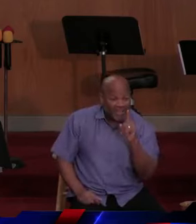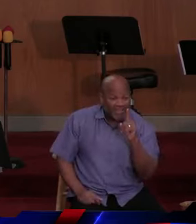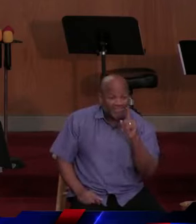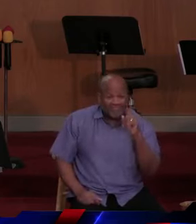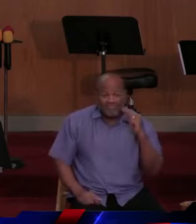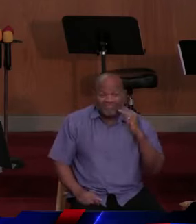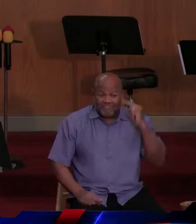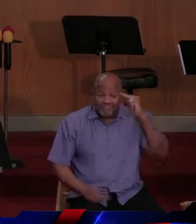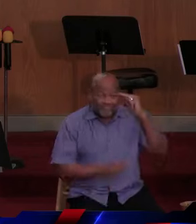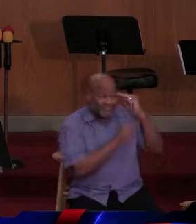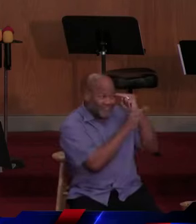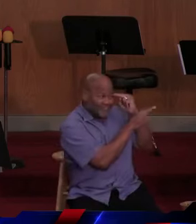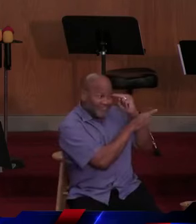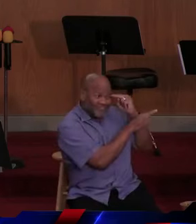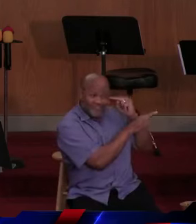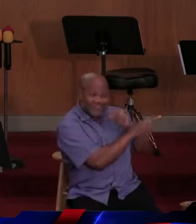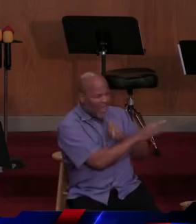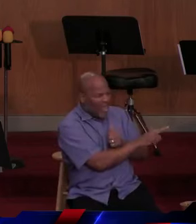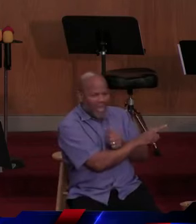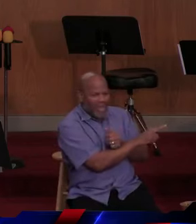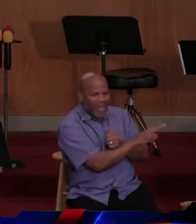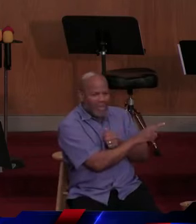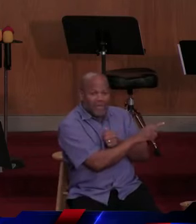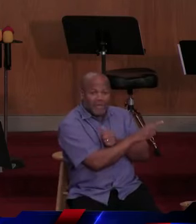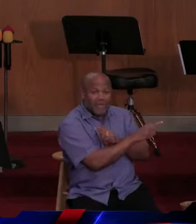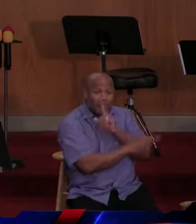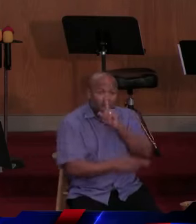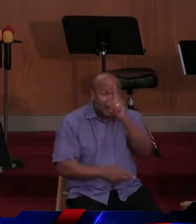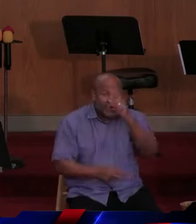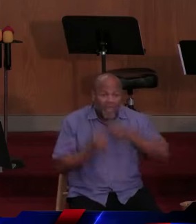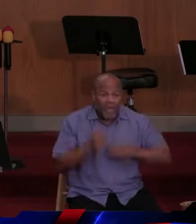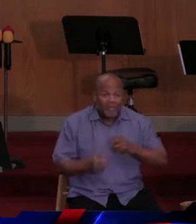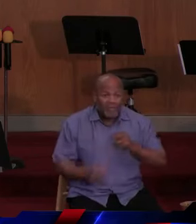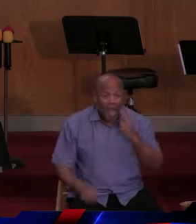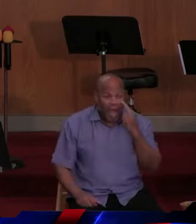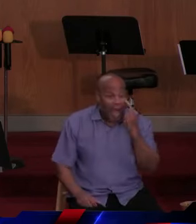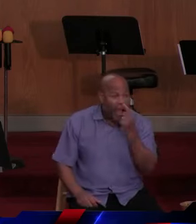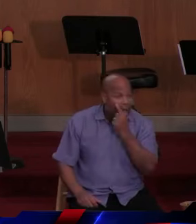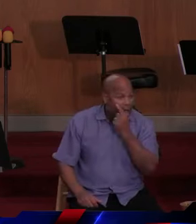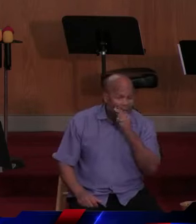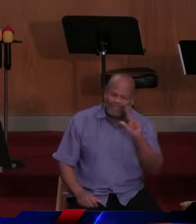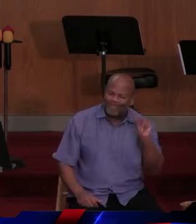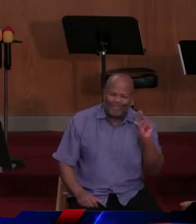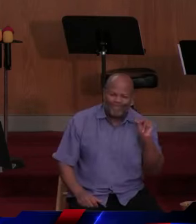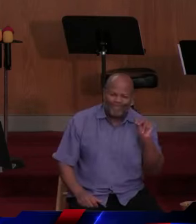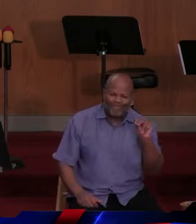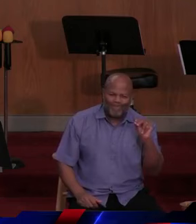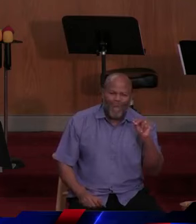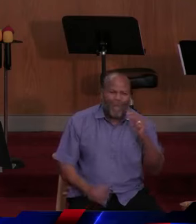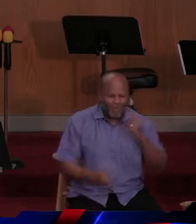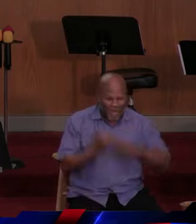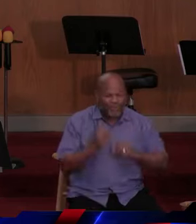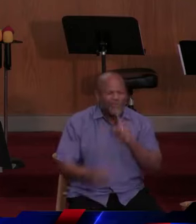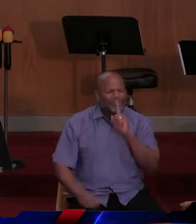The real problem was not their eyes. The real problem was their heart.